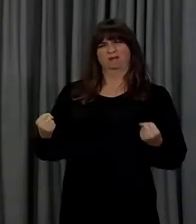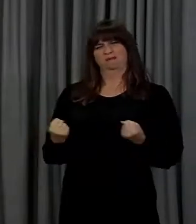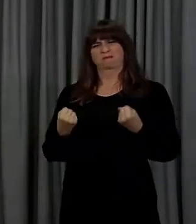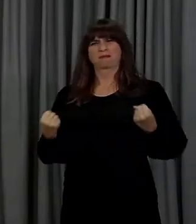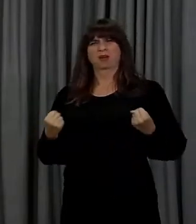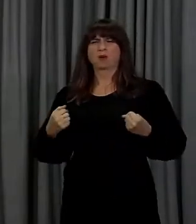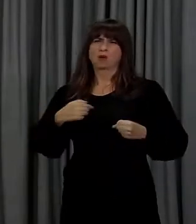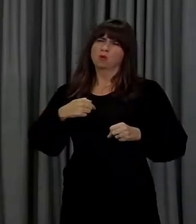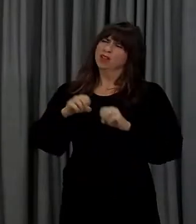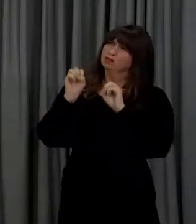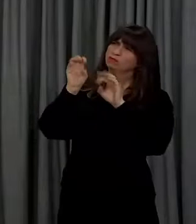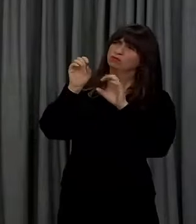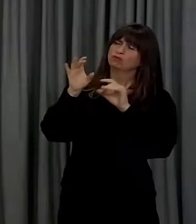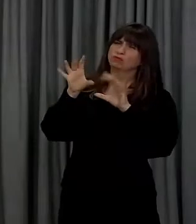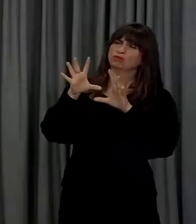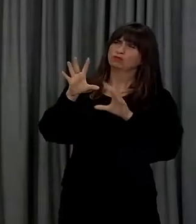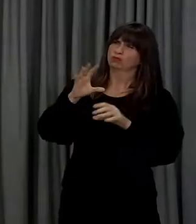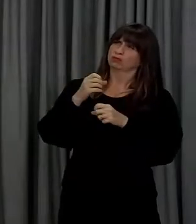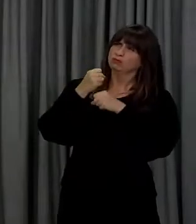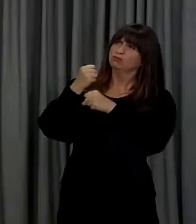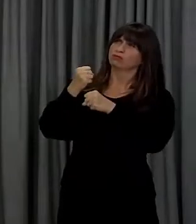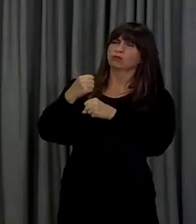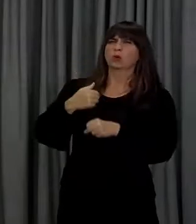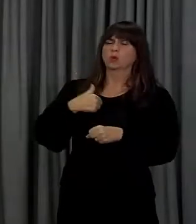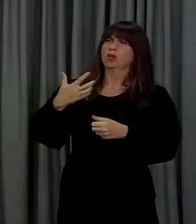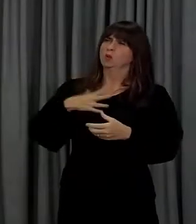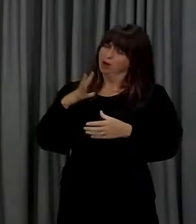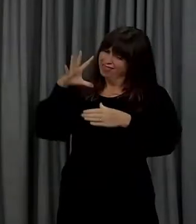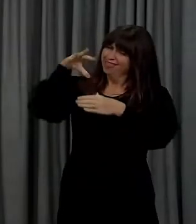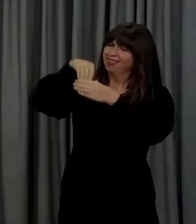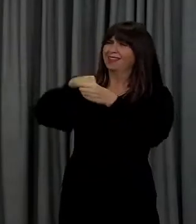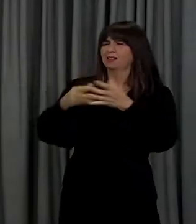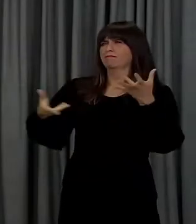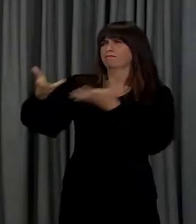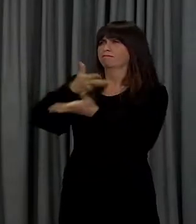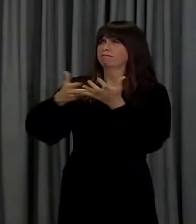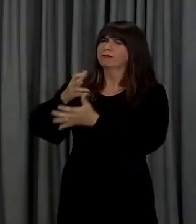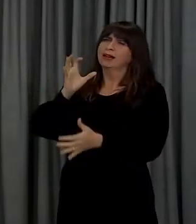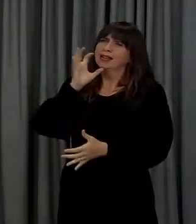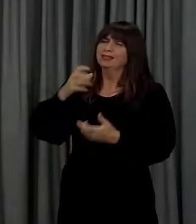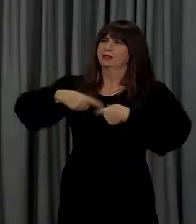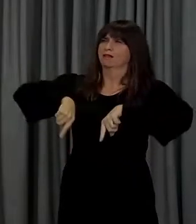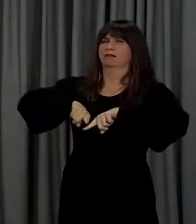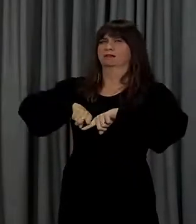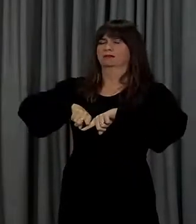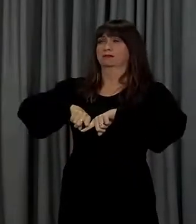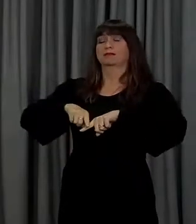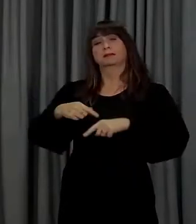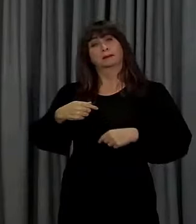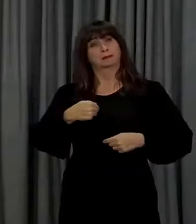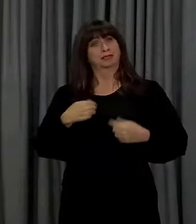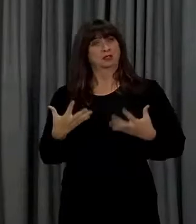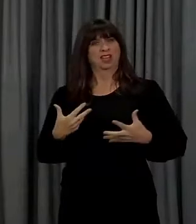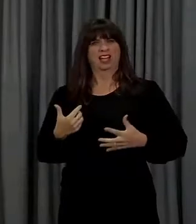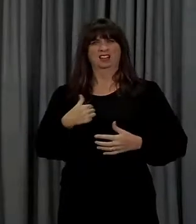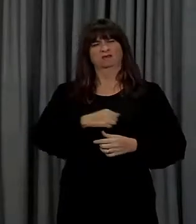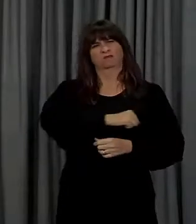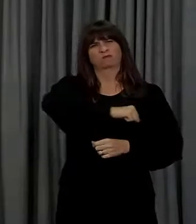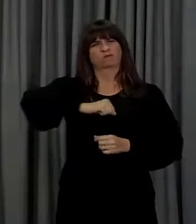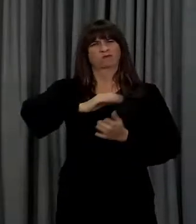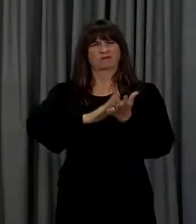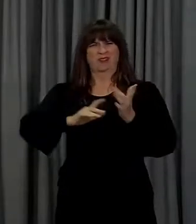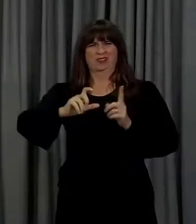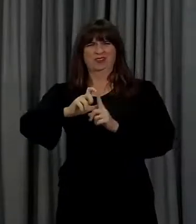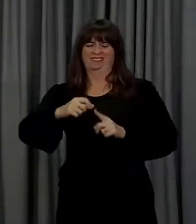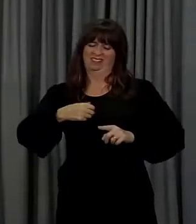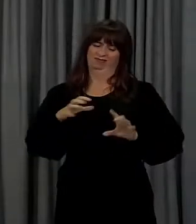raising our voices, demanding a seat at the table, and getting our voices heard. So today, I have taken over from Mark